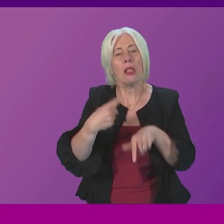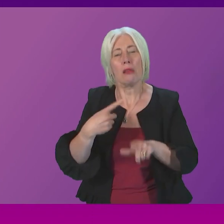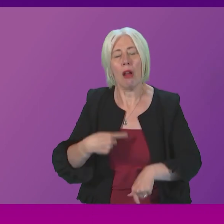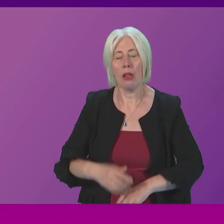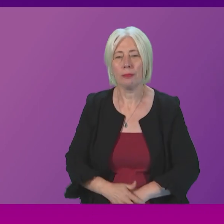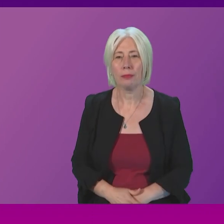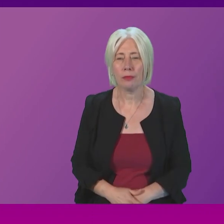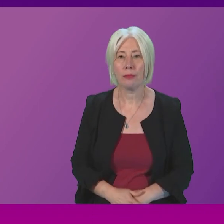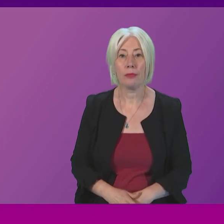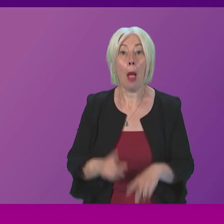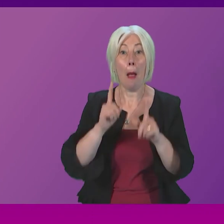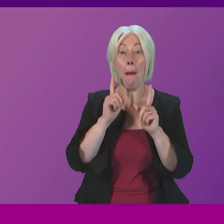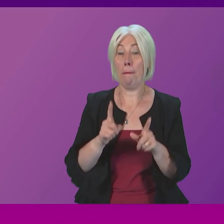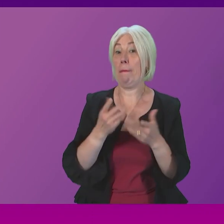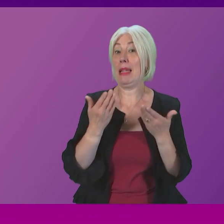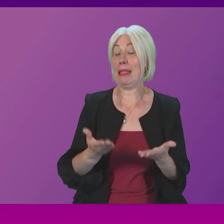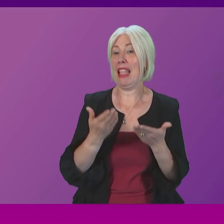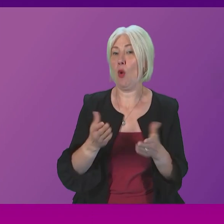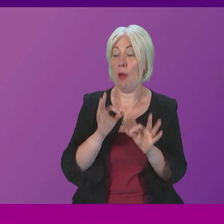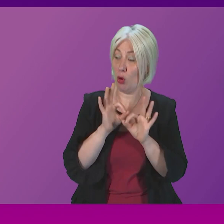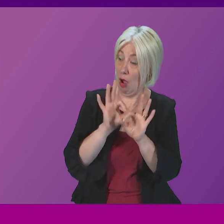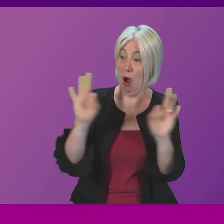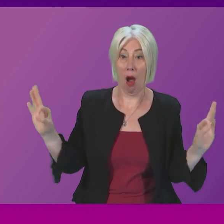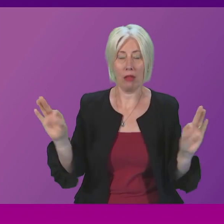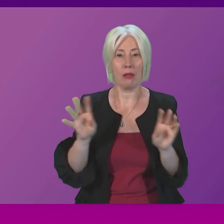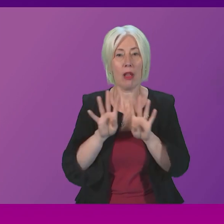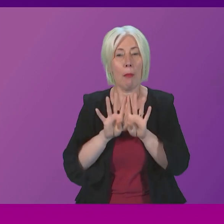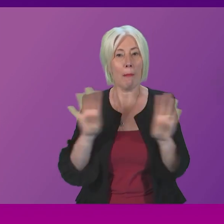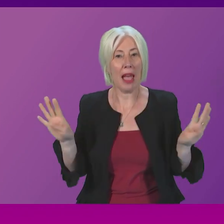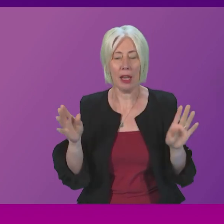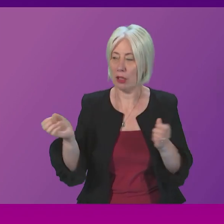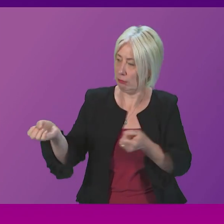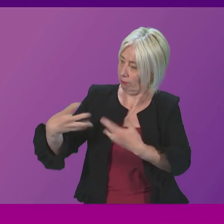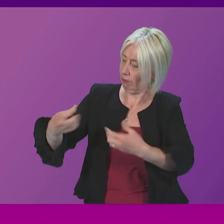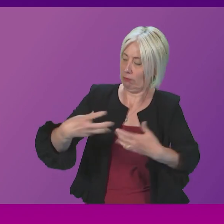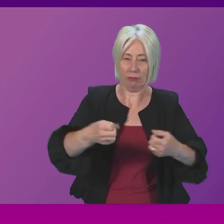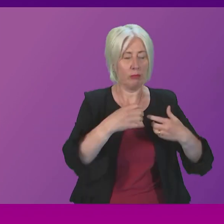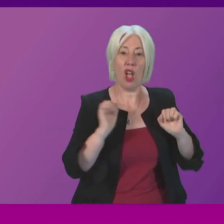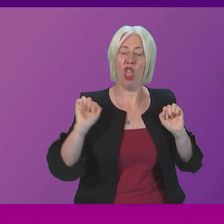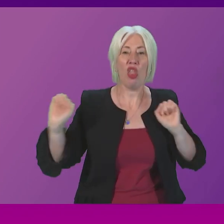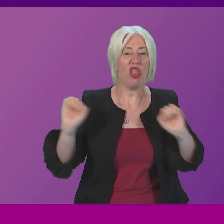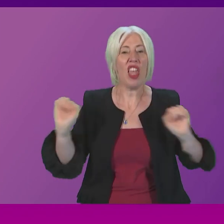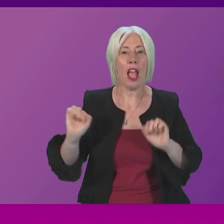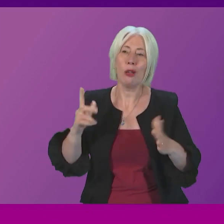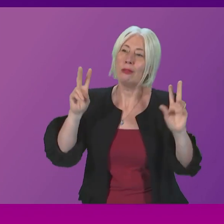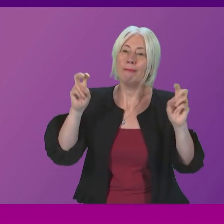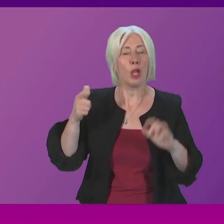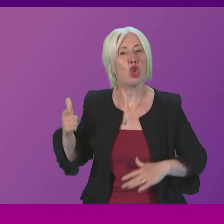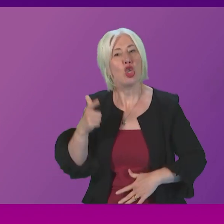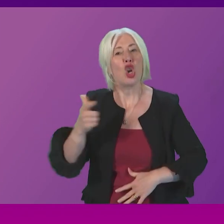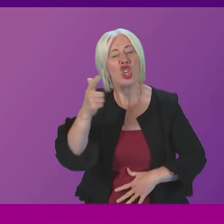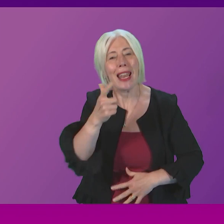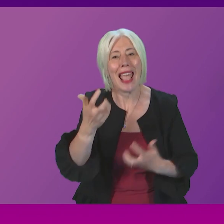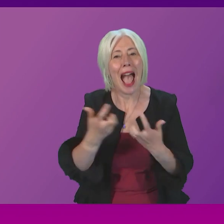as possible. But what I'm going to do now is ask each member of the panel to share their own journey, how they got involved in